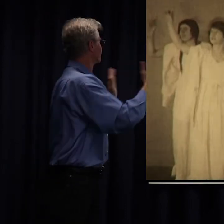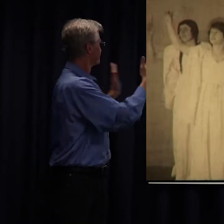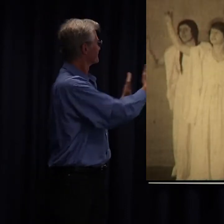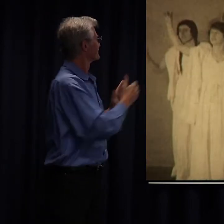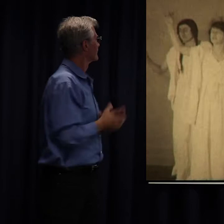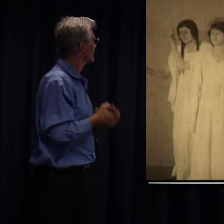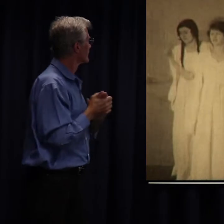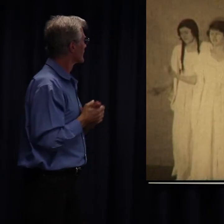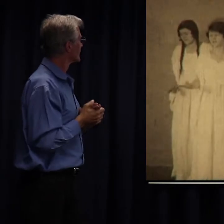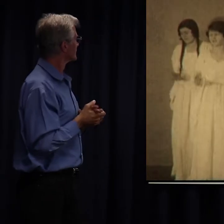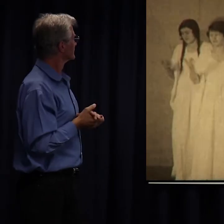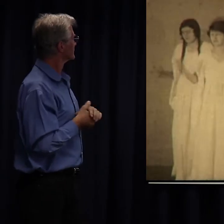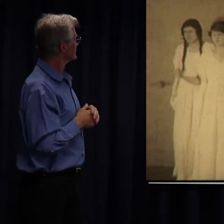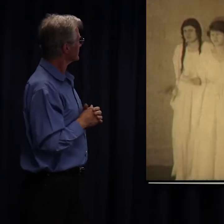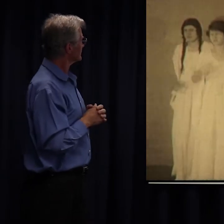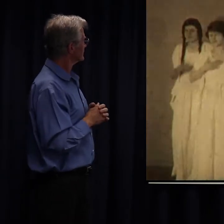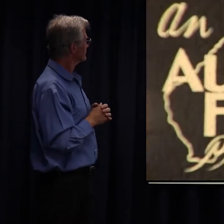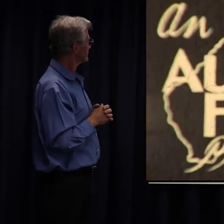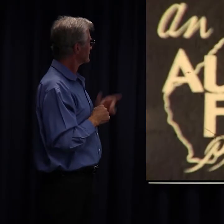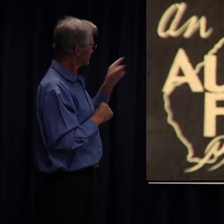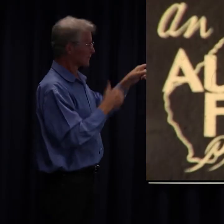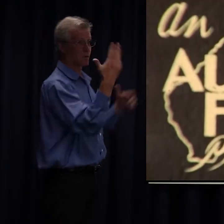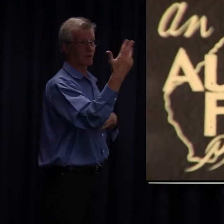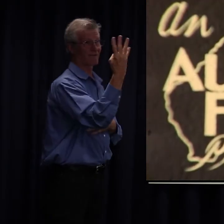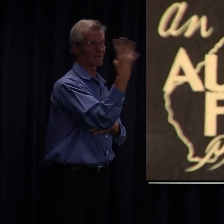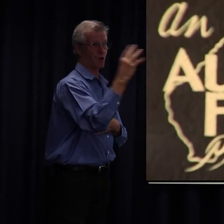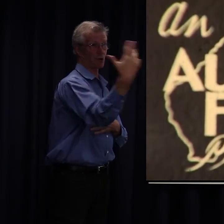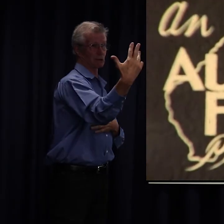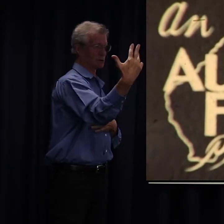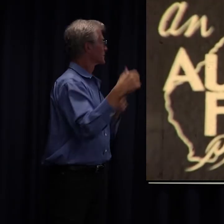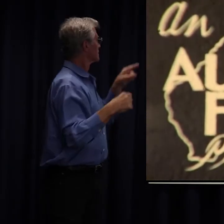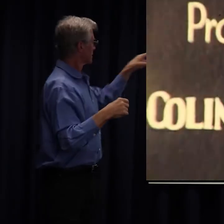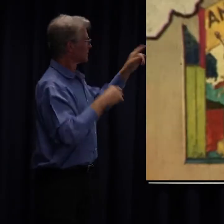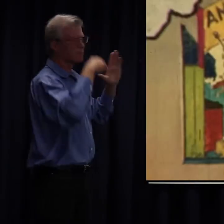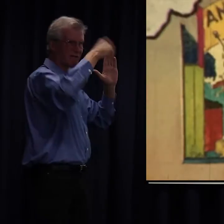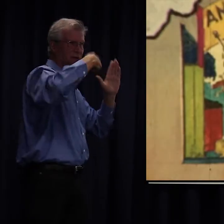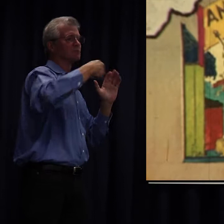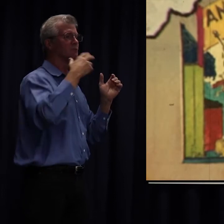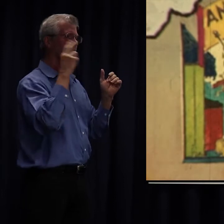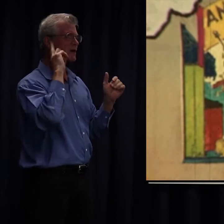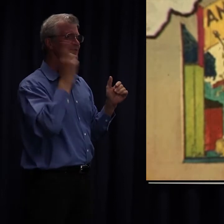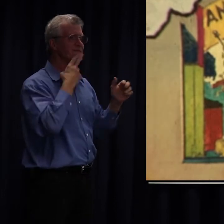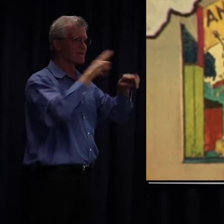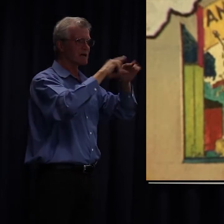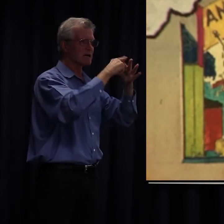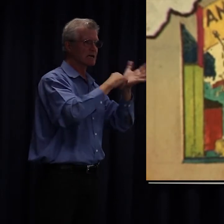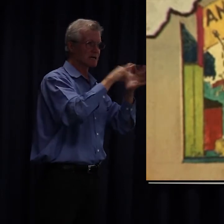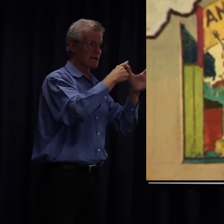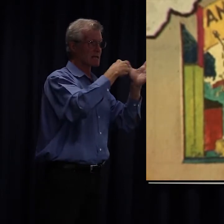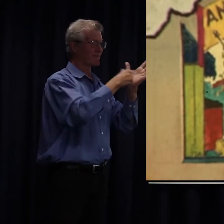And this happened quite often, that women would get together and sign hymns. This is in 1949. This is the